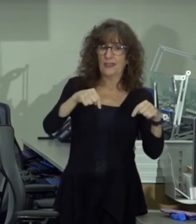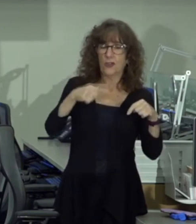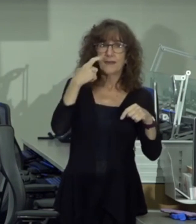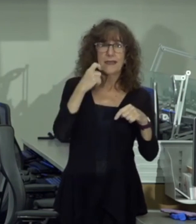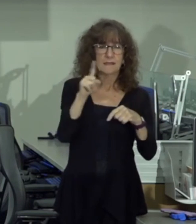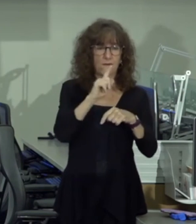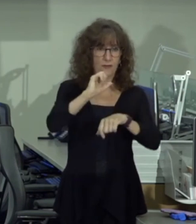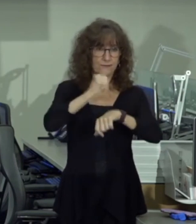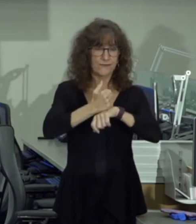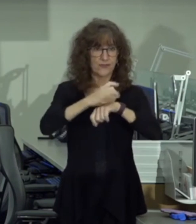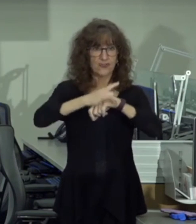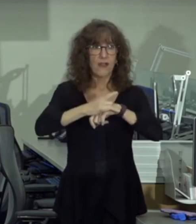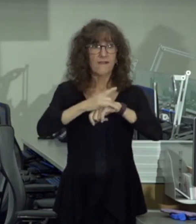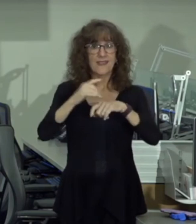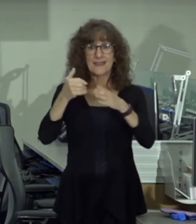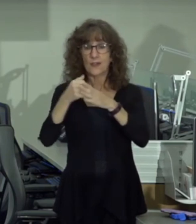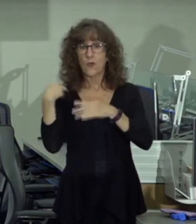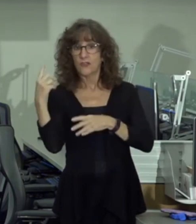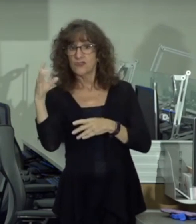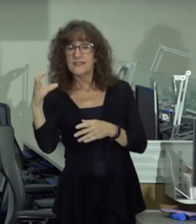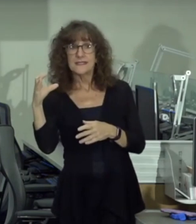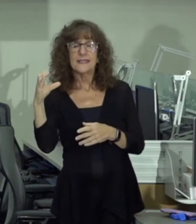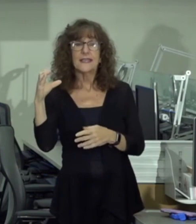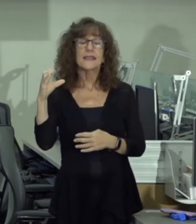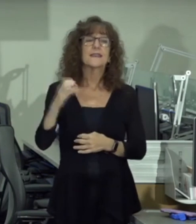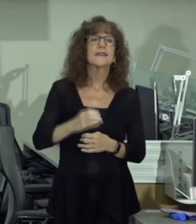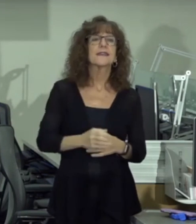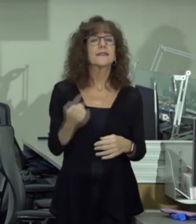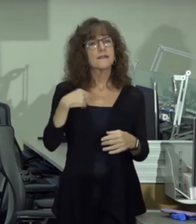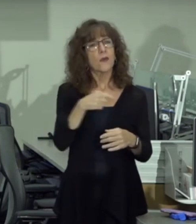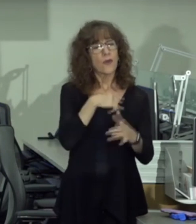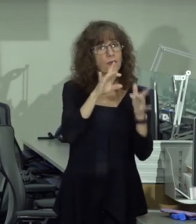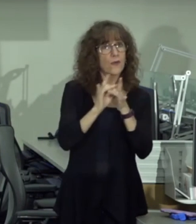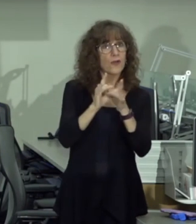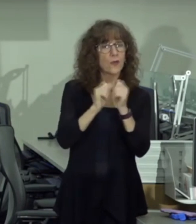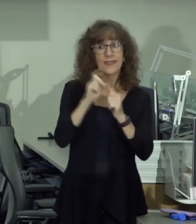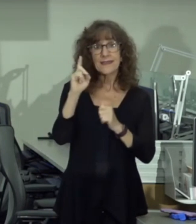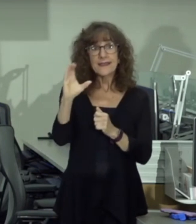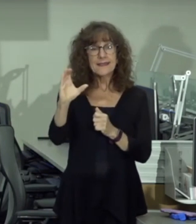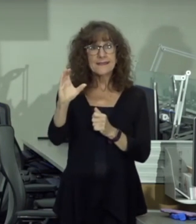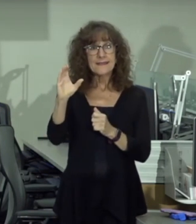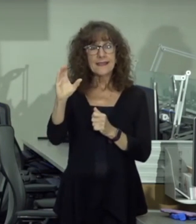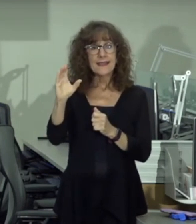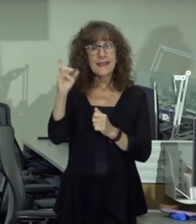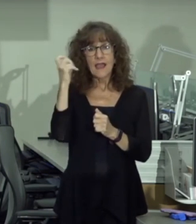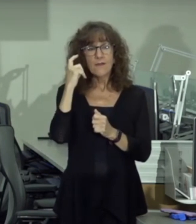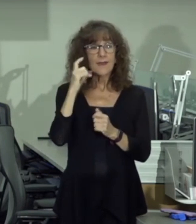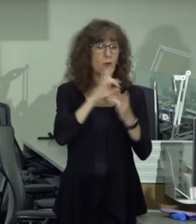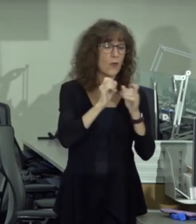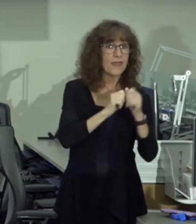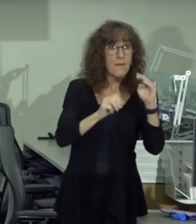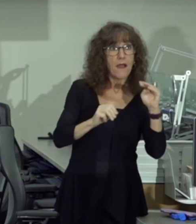our geographic location to Washington, D.C., for example. So we are coordinating with the District of Columbia. We have coordinated with